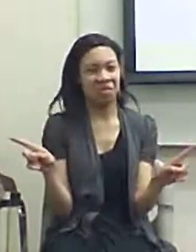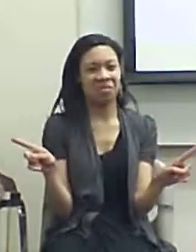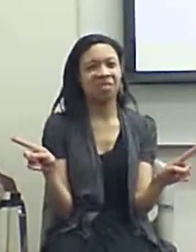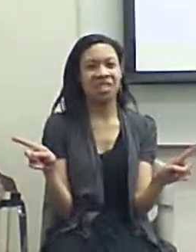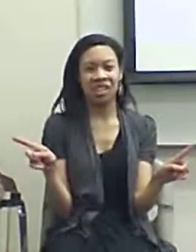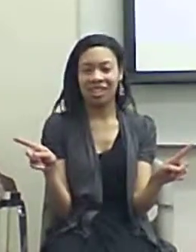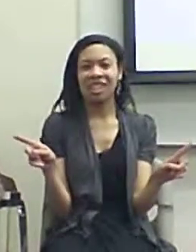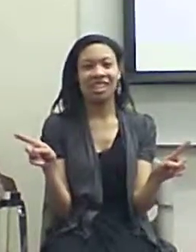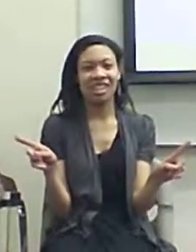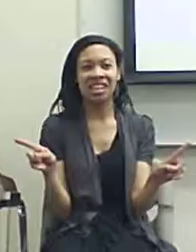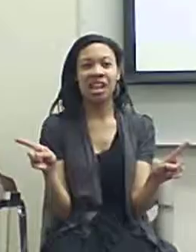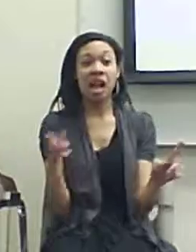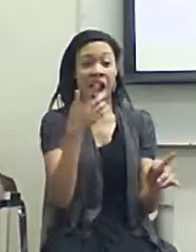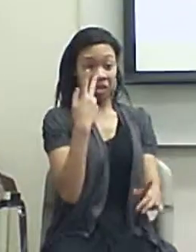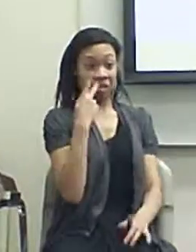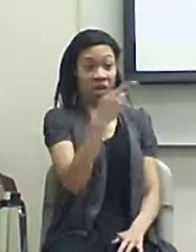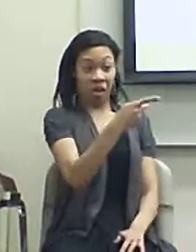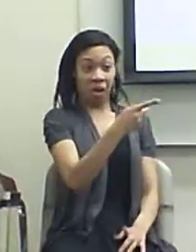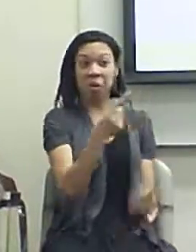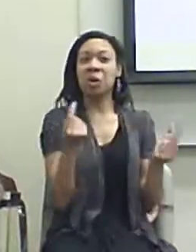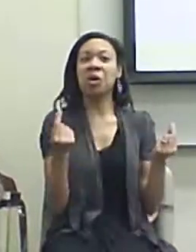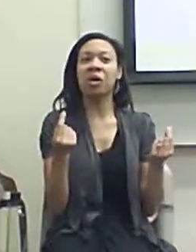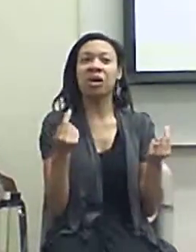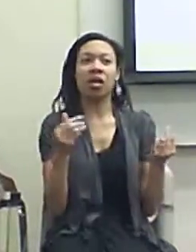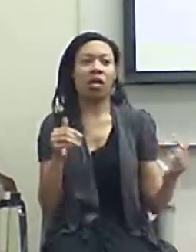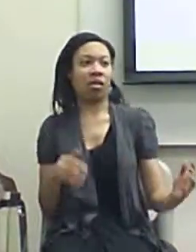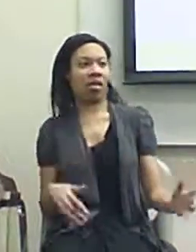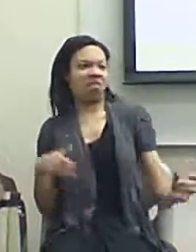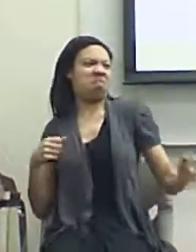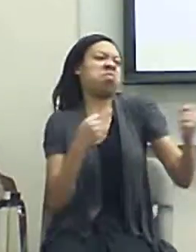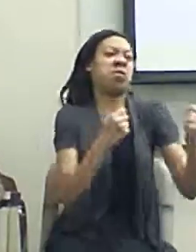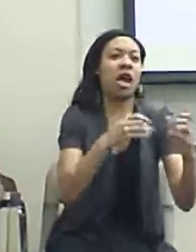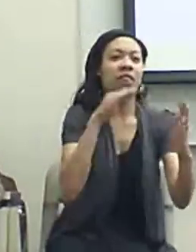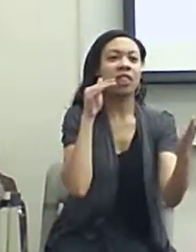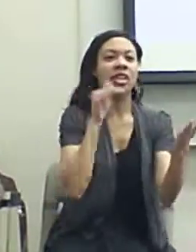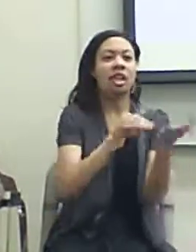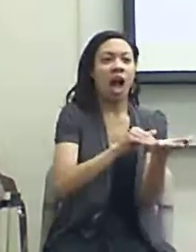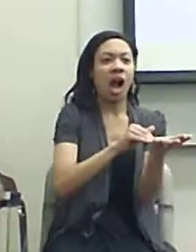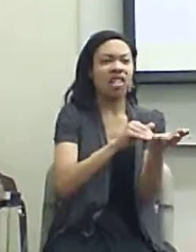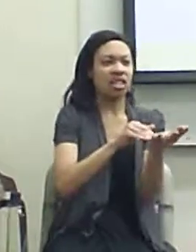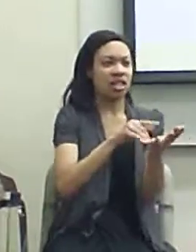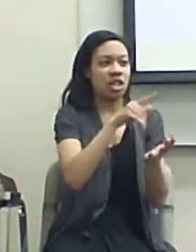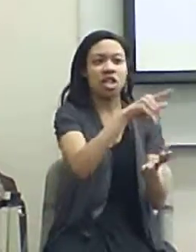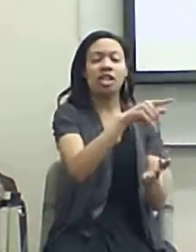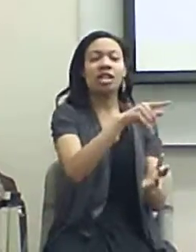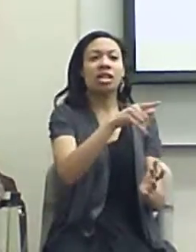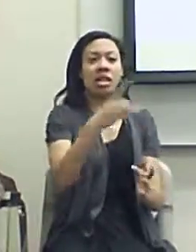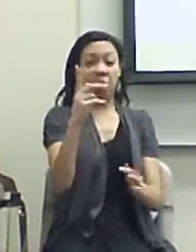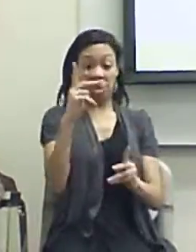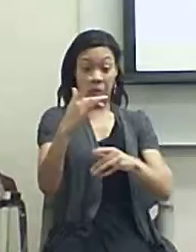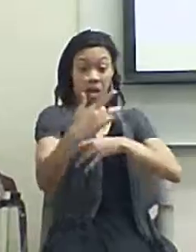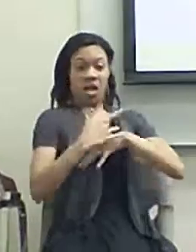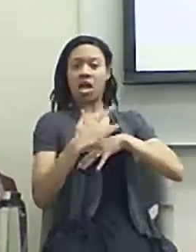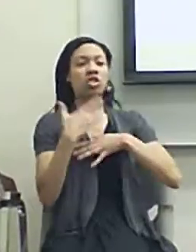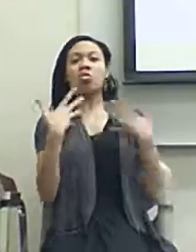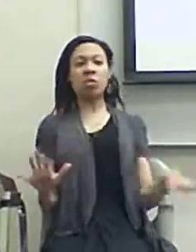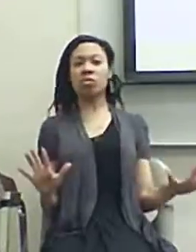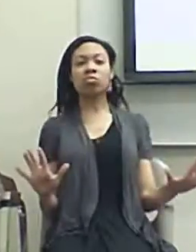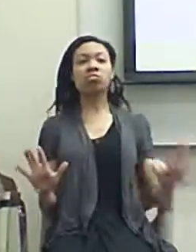constantly attack a doctor because when she's psychotic, she doesn't want to be touched. So the